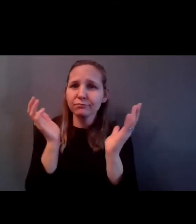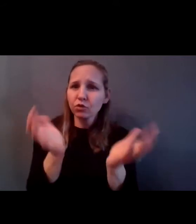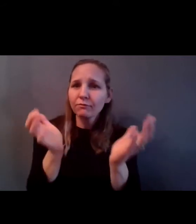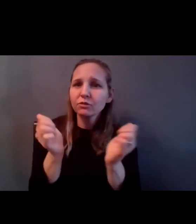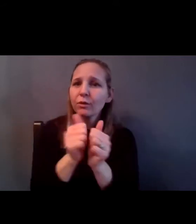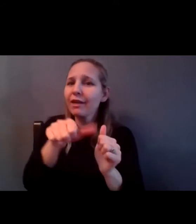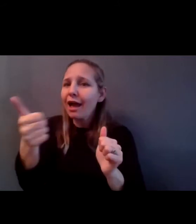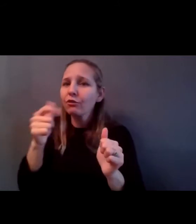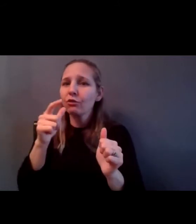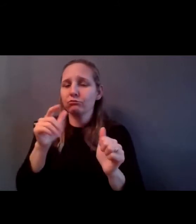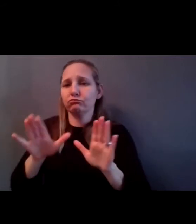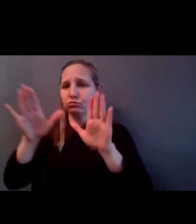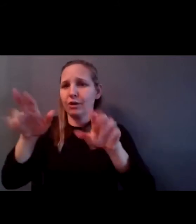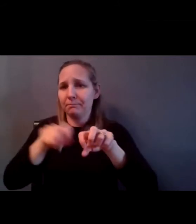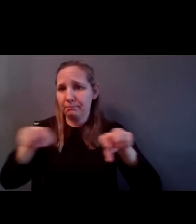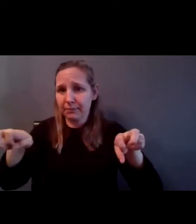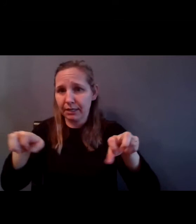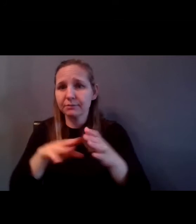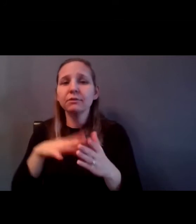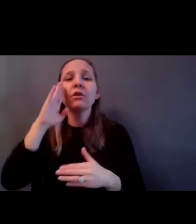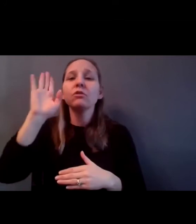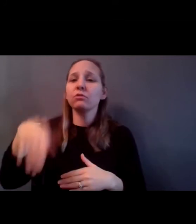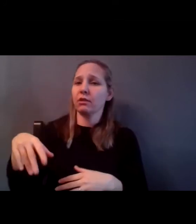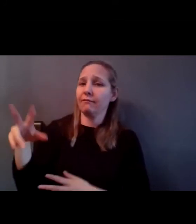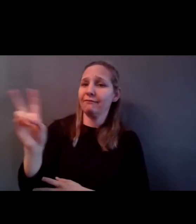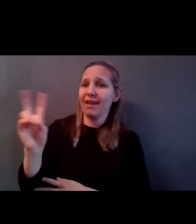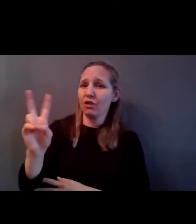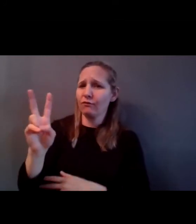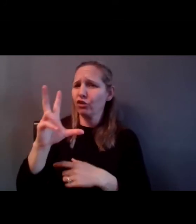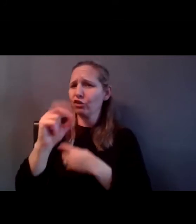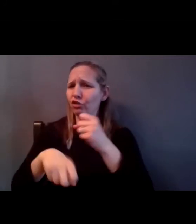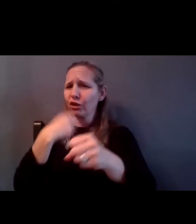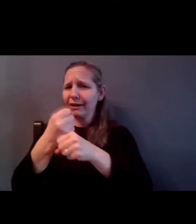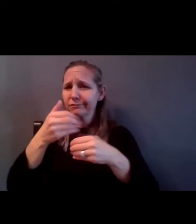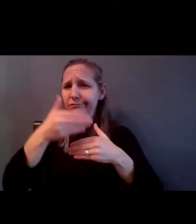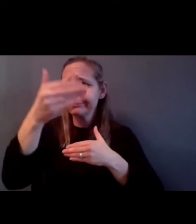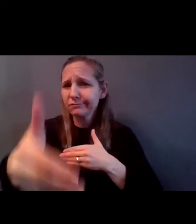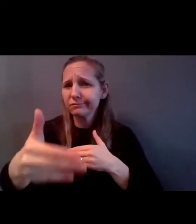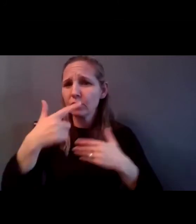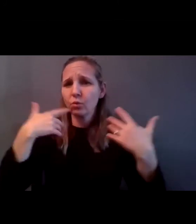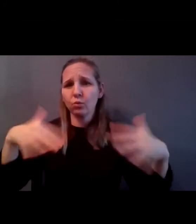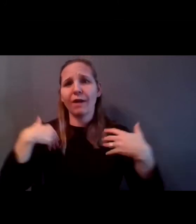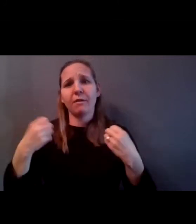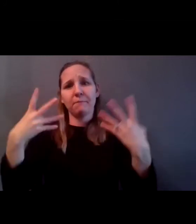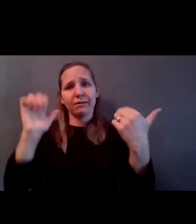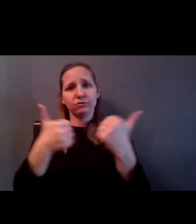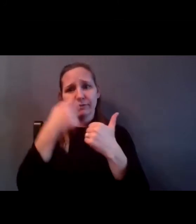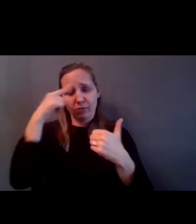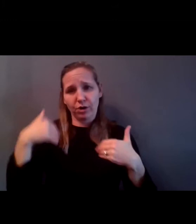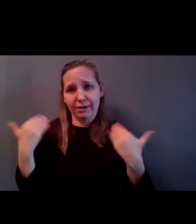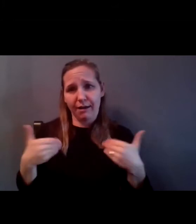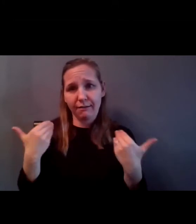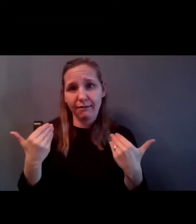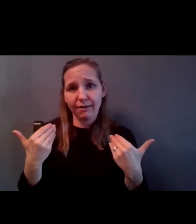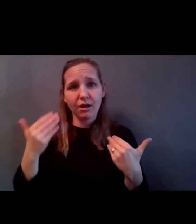panelists. In planning for Vancouver's next 30 years, there are a number of challenges facing young people, including an